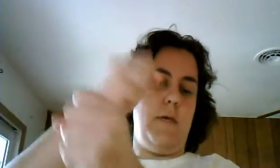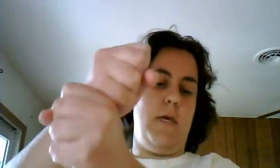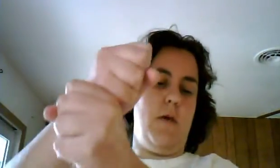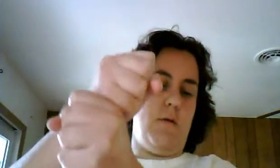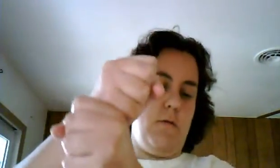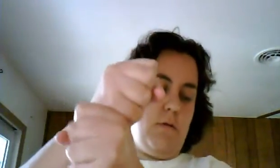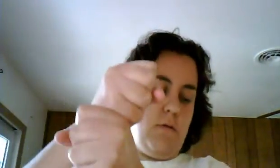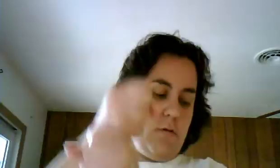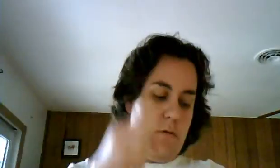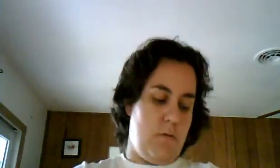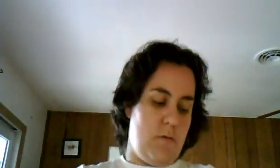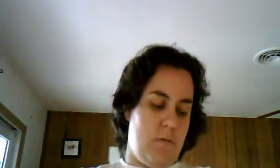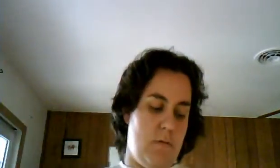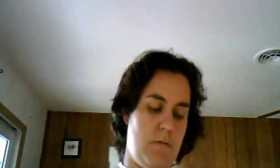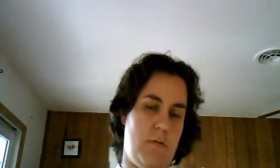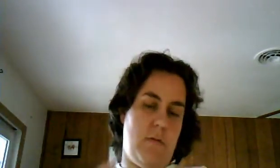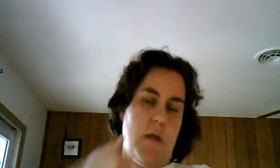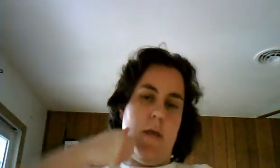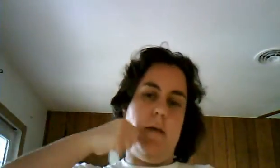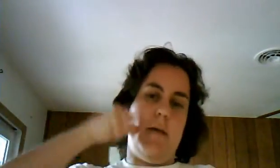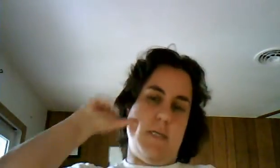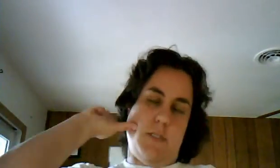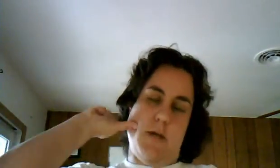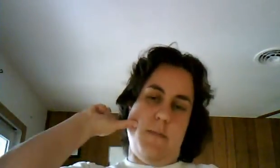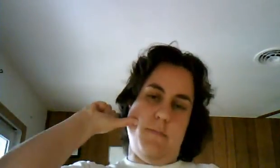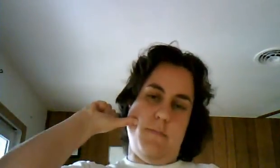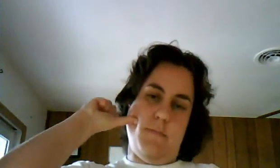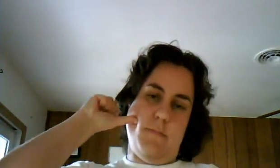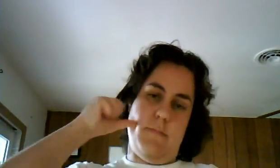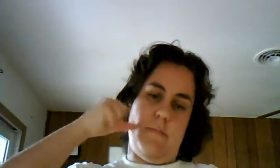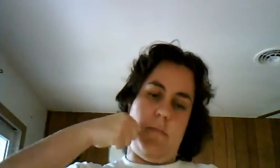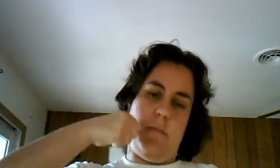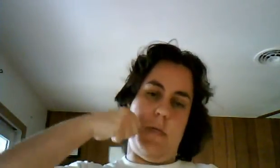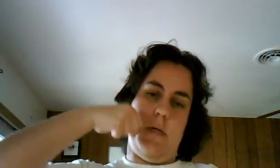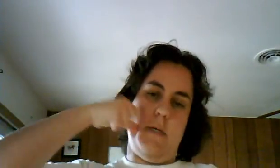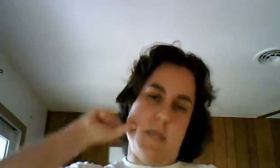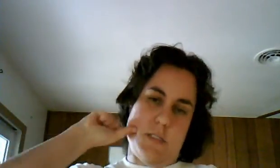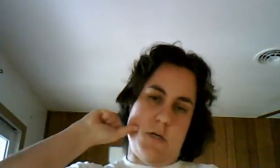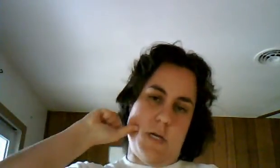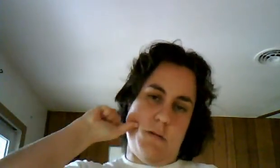year. Yesterday, yesterday.